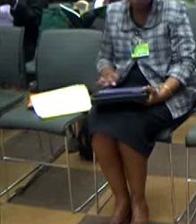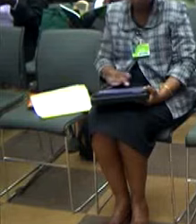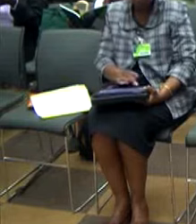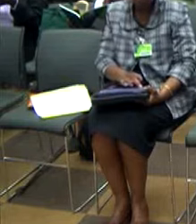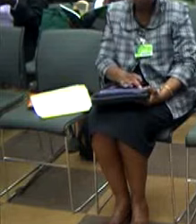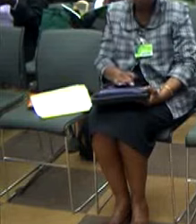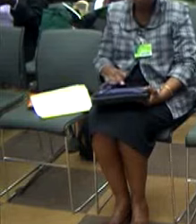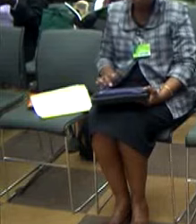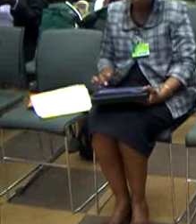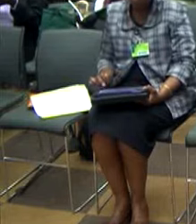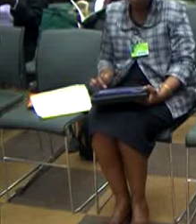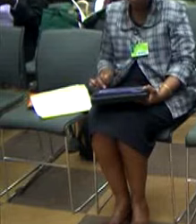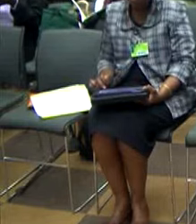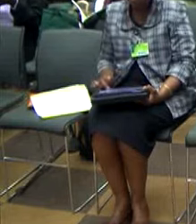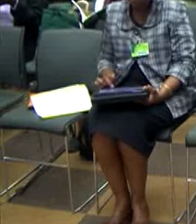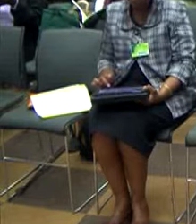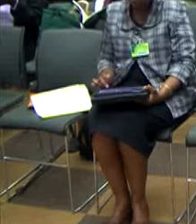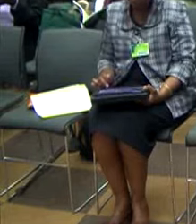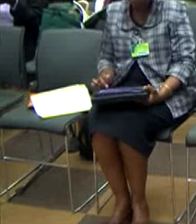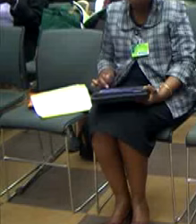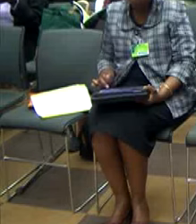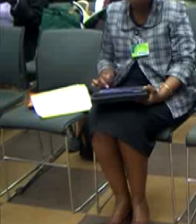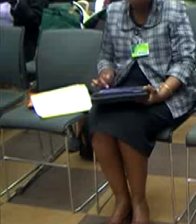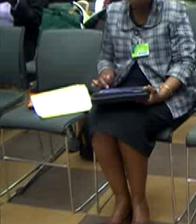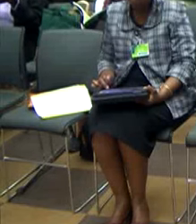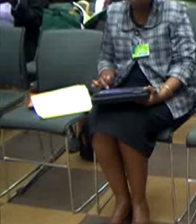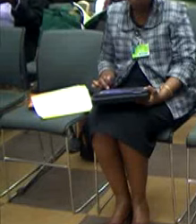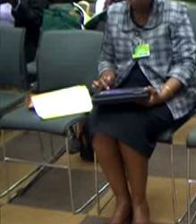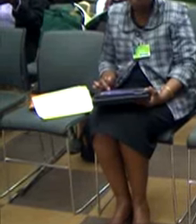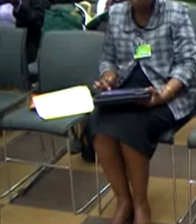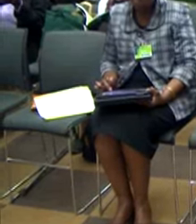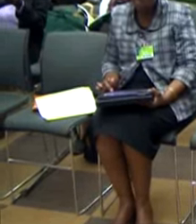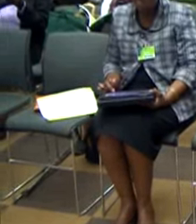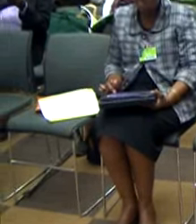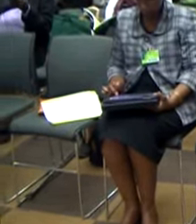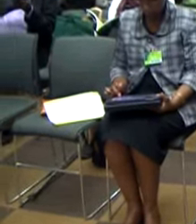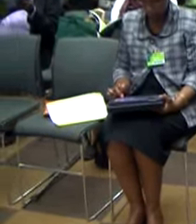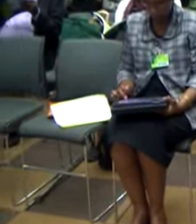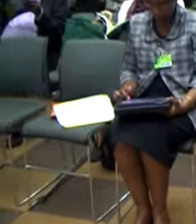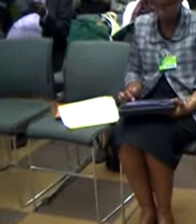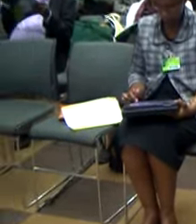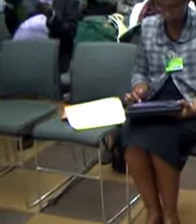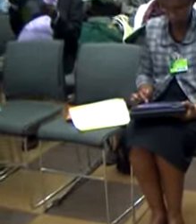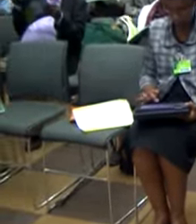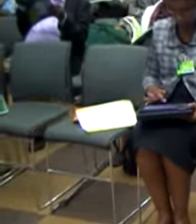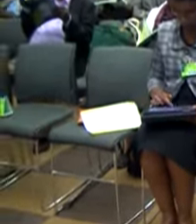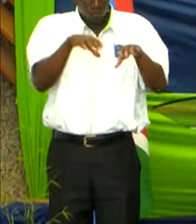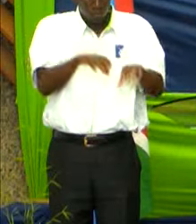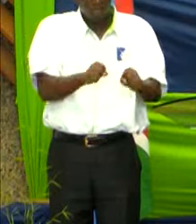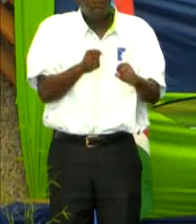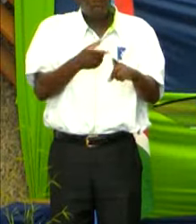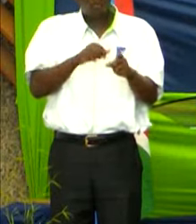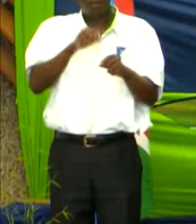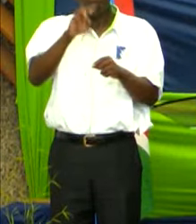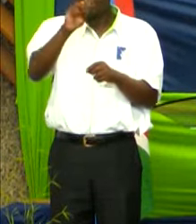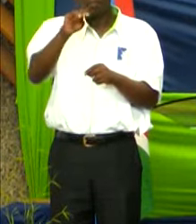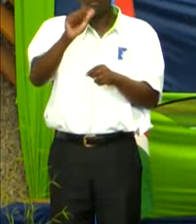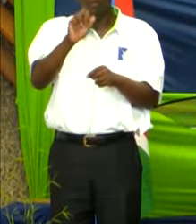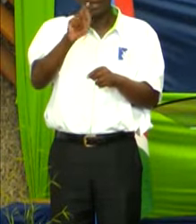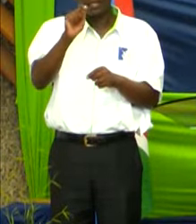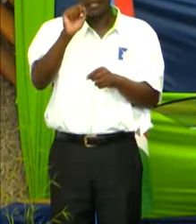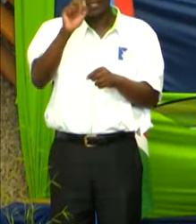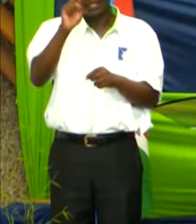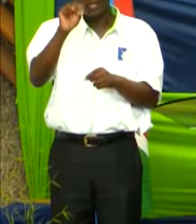Standing in front of you as the new chief executive for KCB Group, having taken over from Martin Oturo Otieno beginning of this